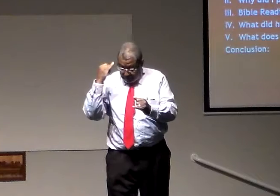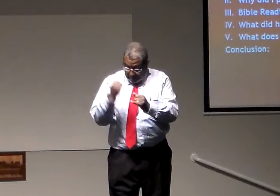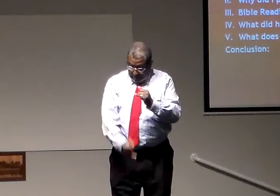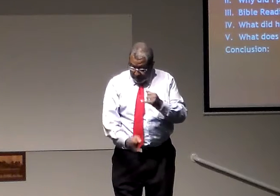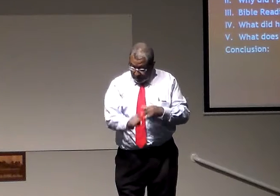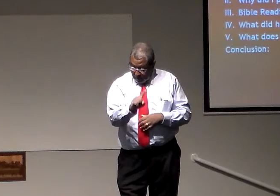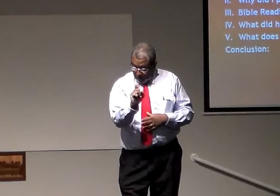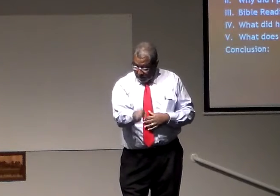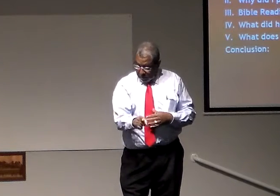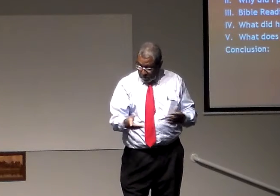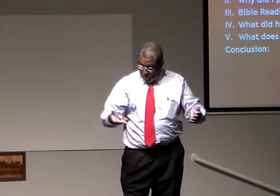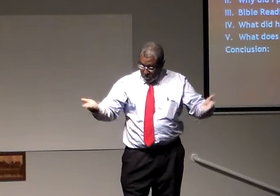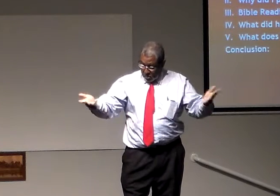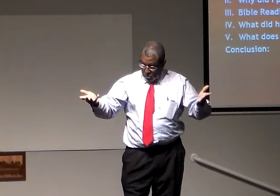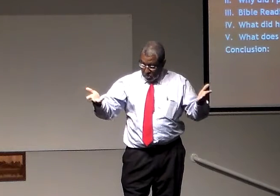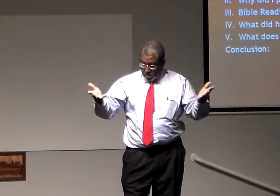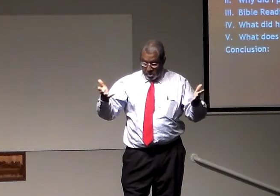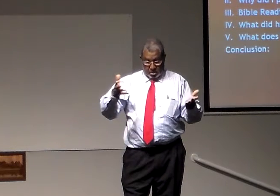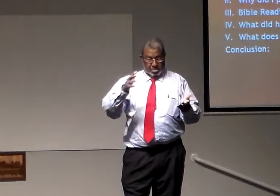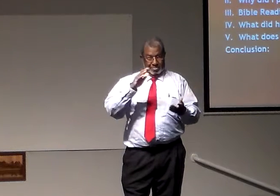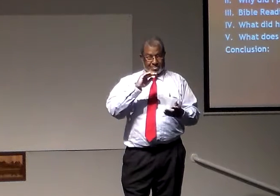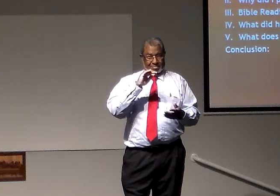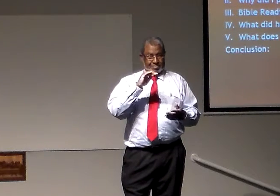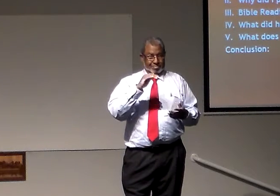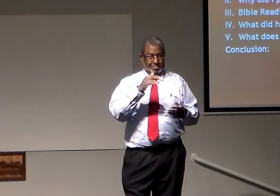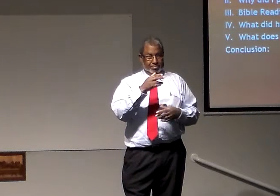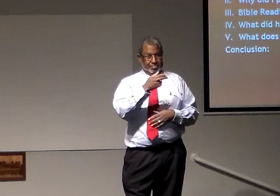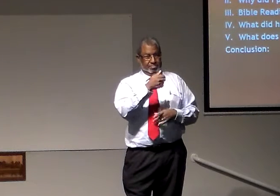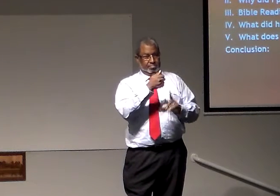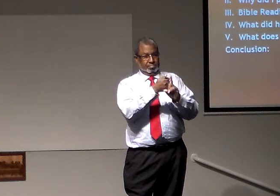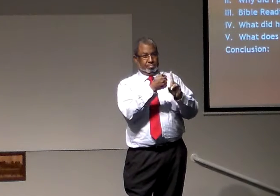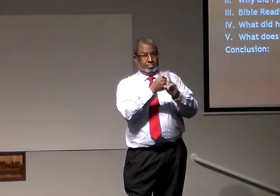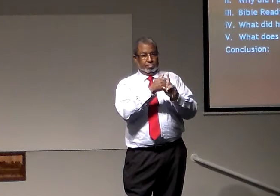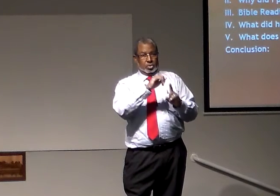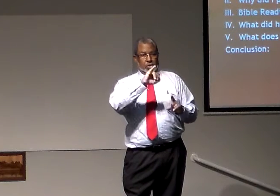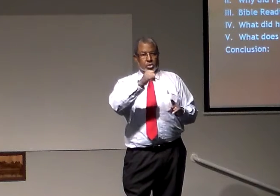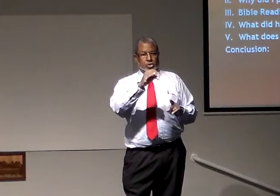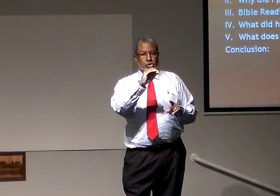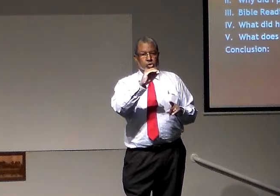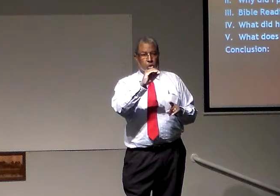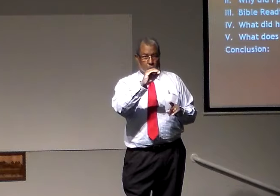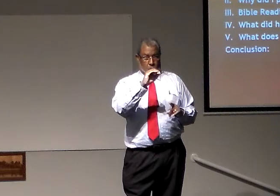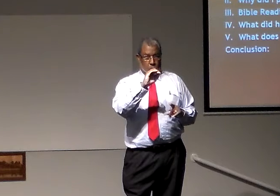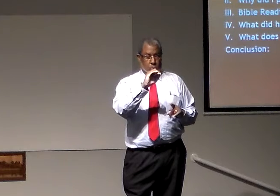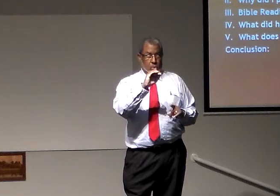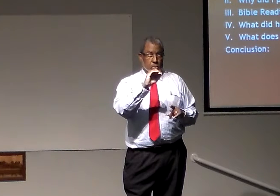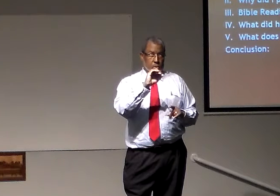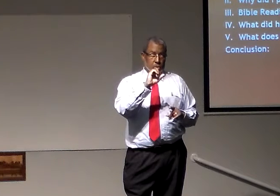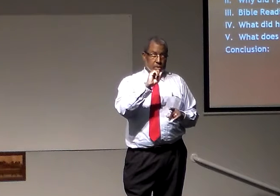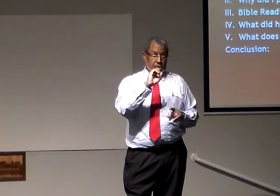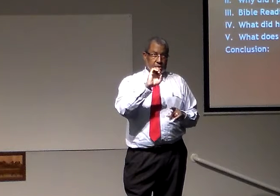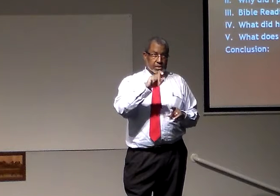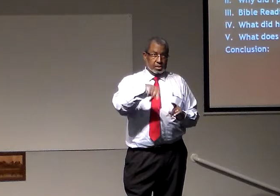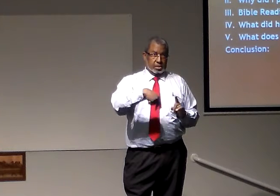And then finally, we'll be talking about what does he have to do with us,